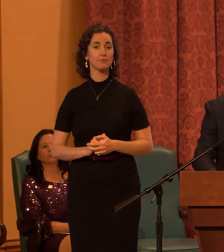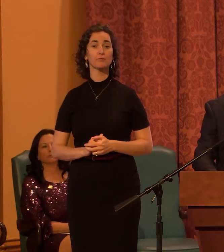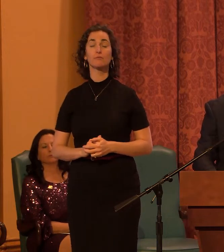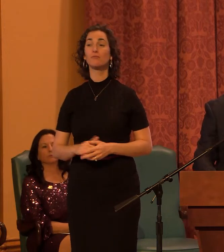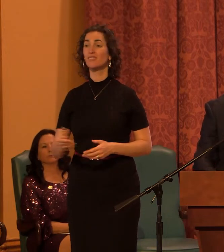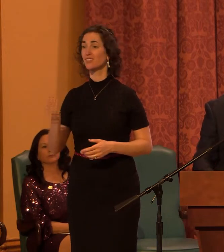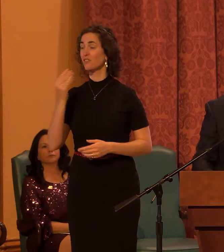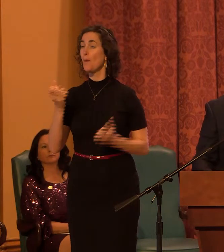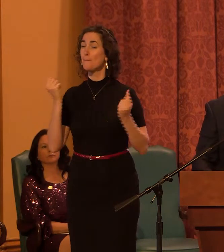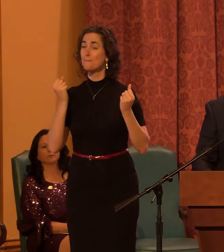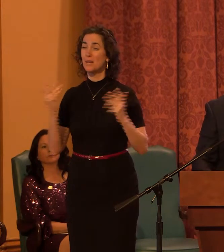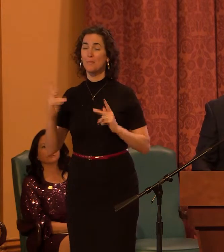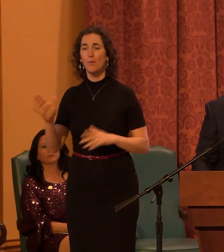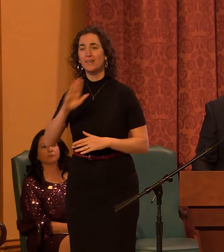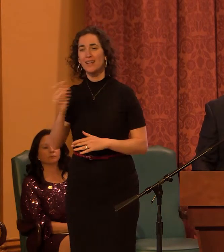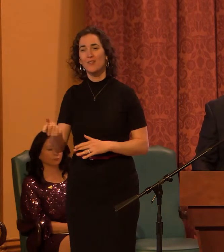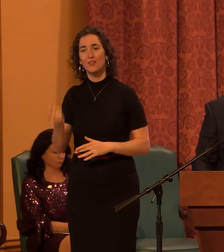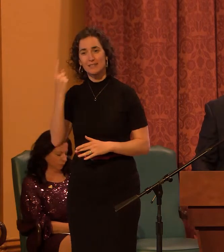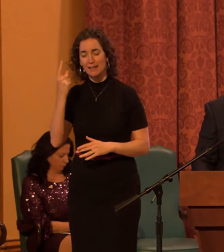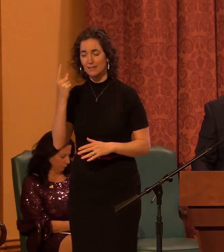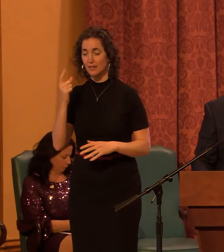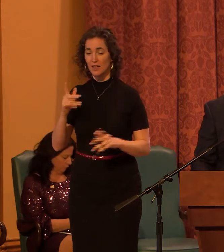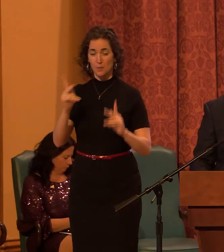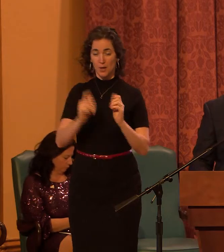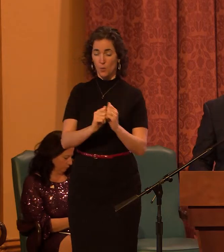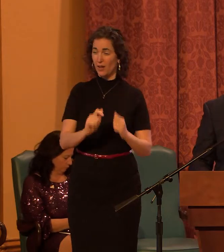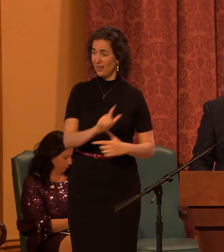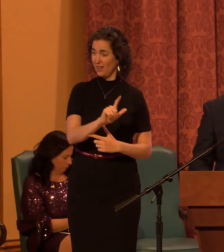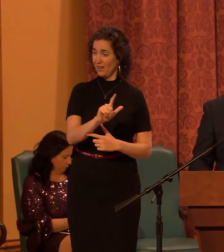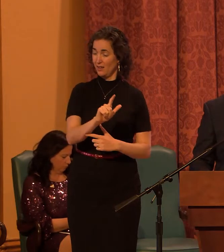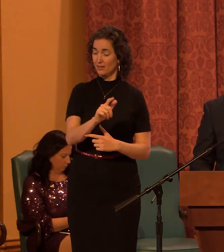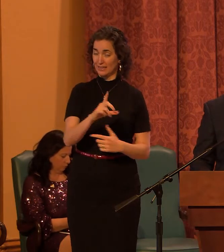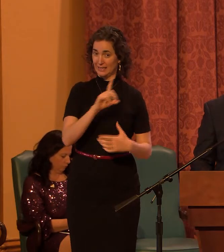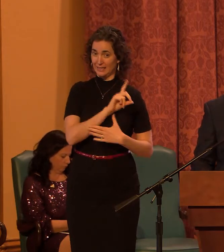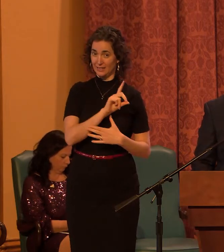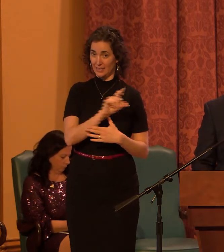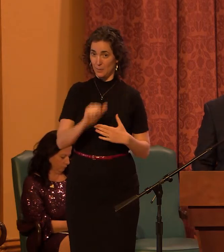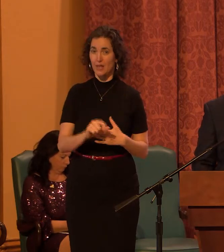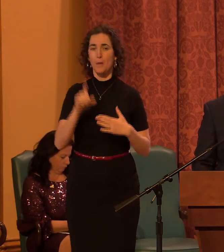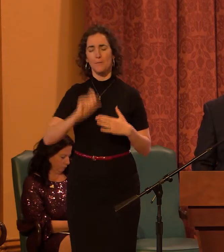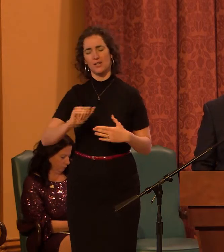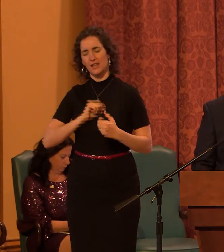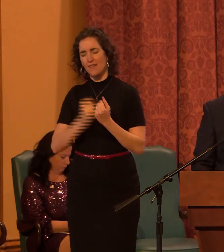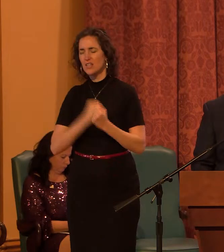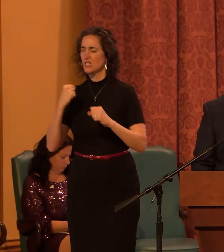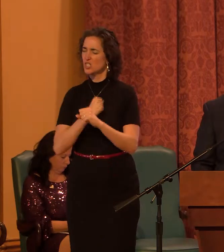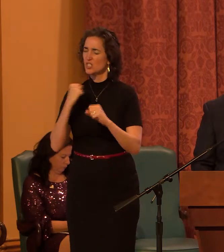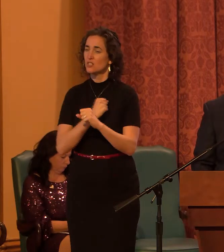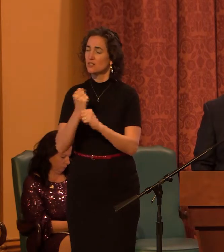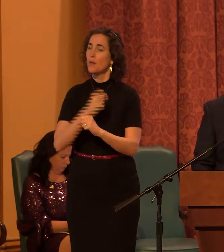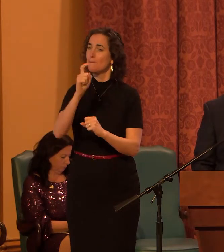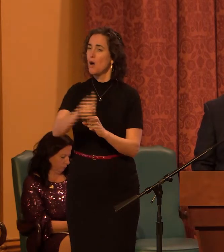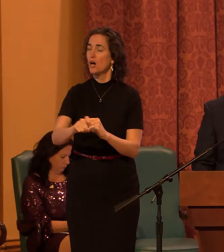Many people never understand how fiercely individuals living with disabilities have to advocate for themselves